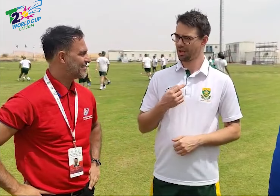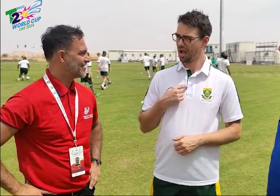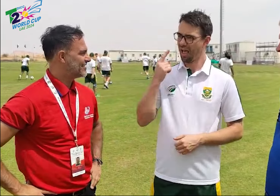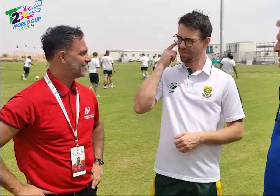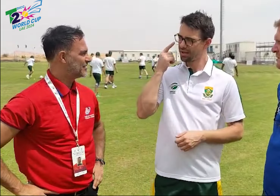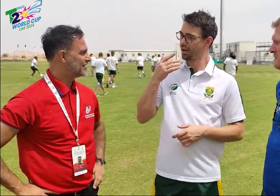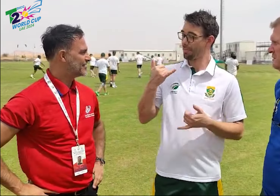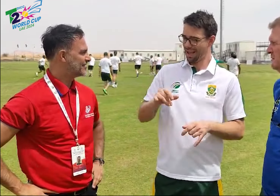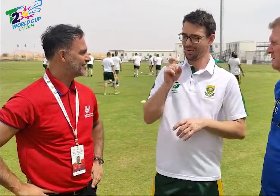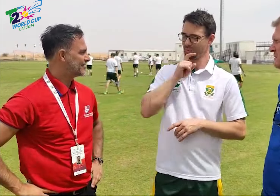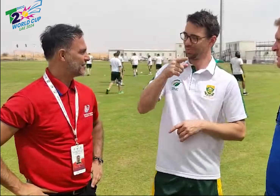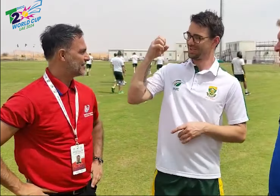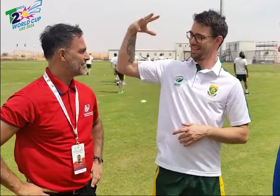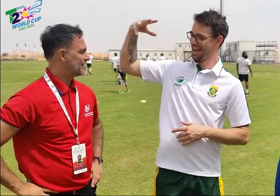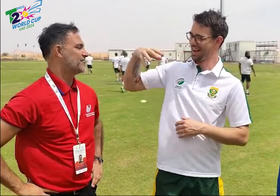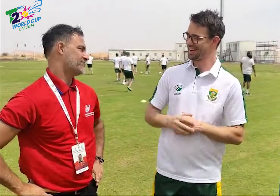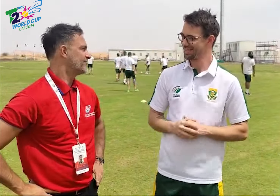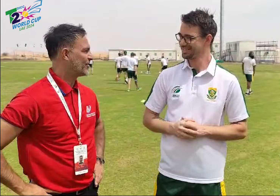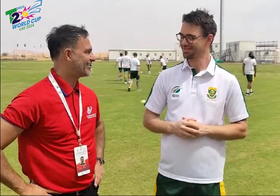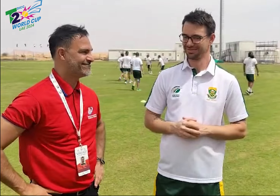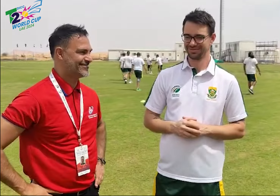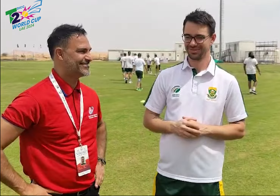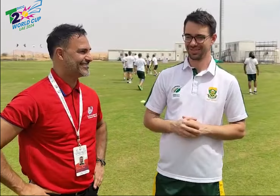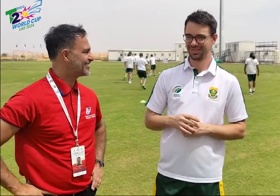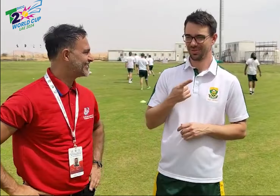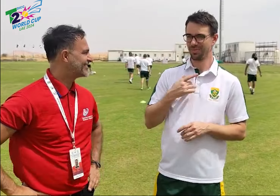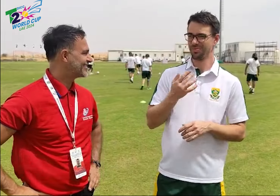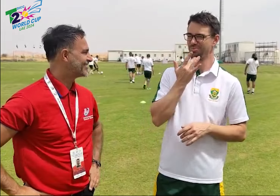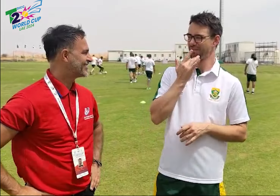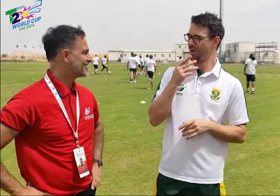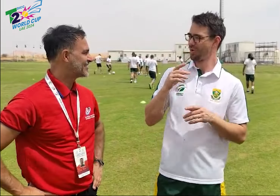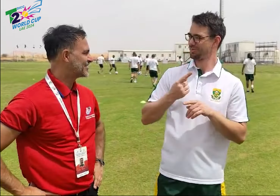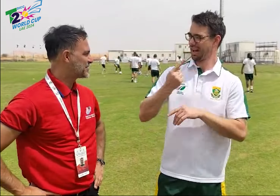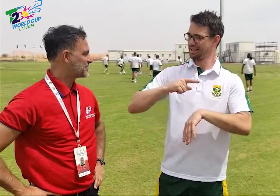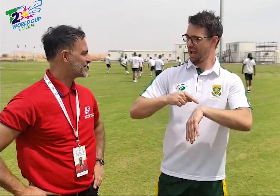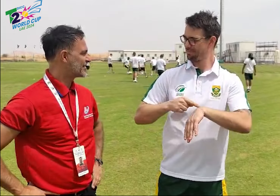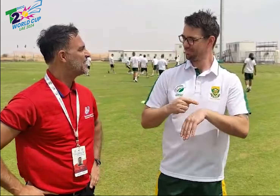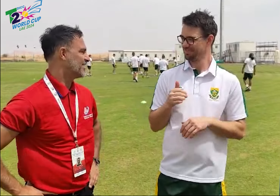players are used to sunlight. So I think it's going to be far easier for them.